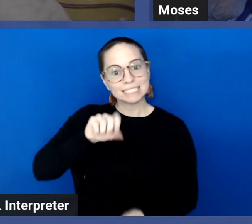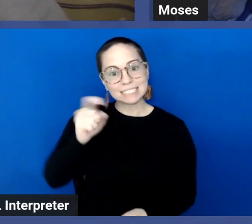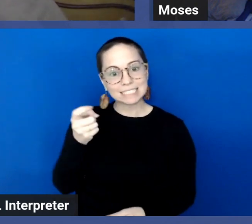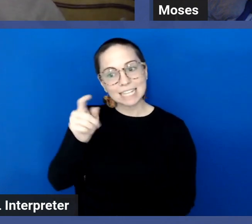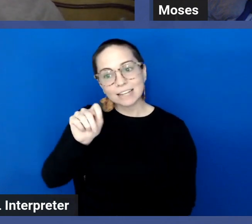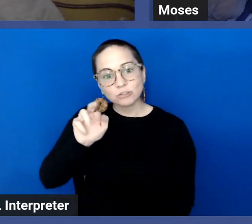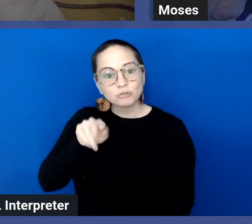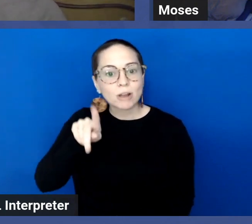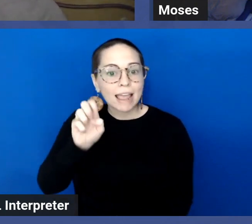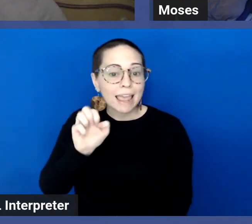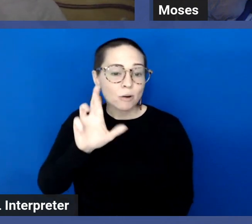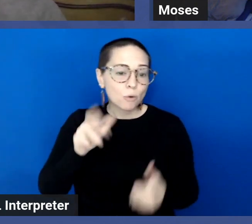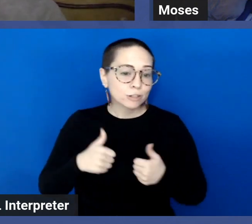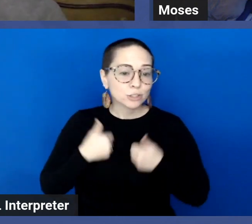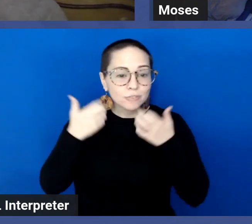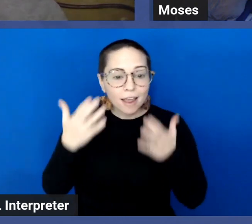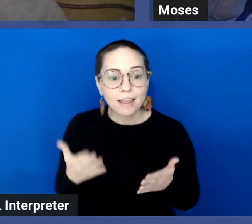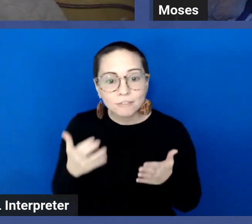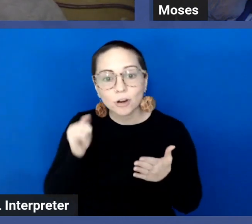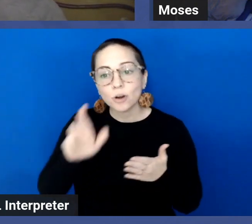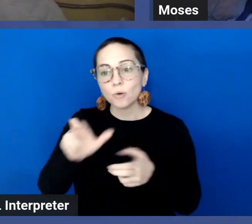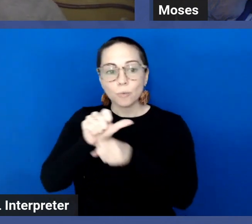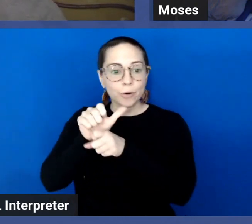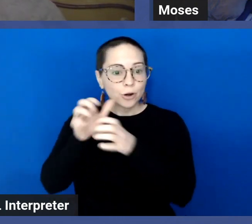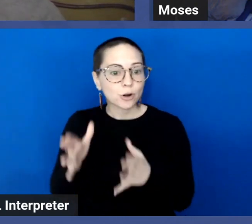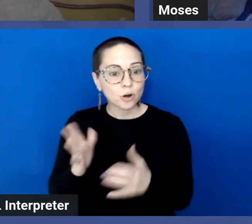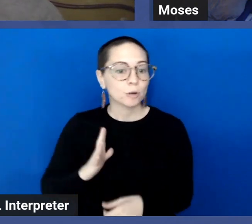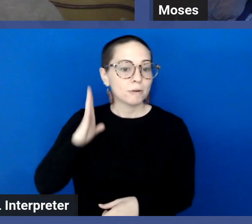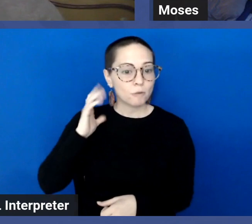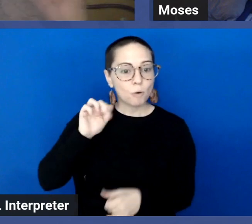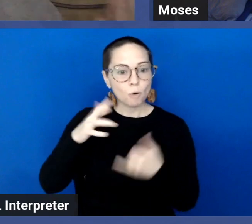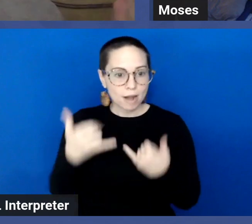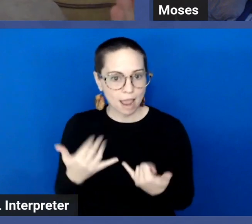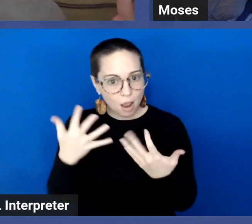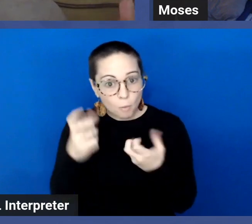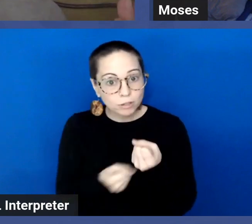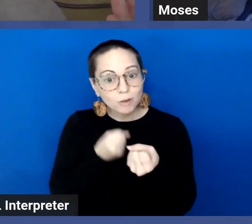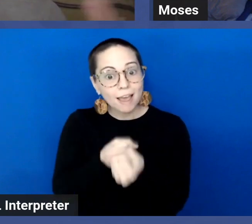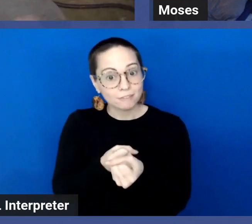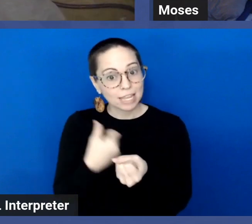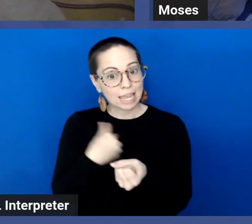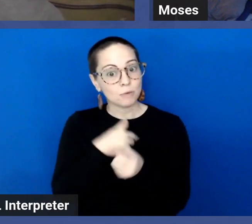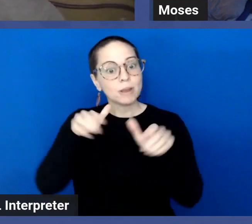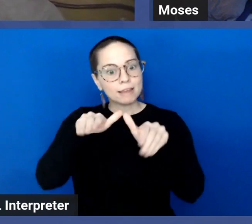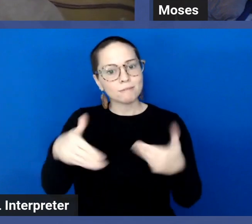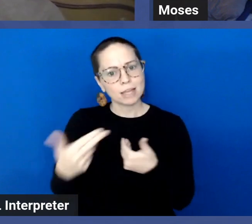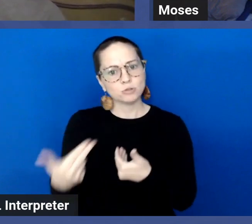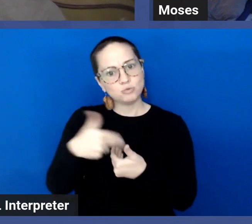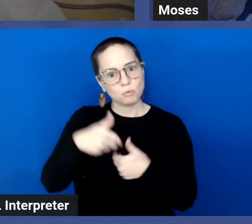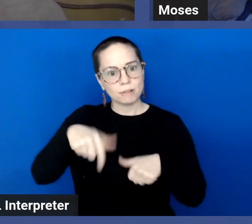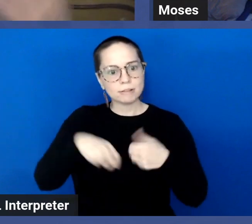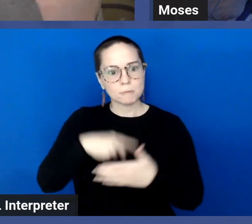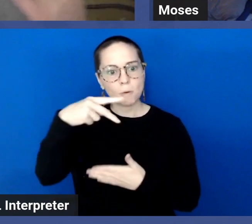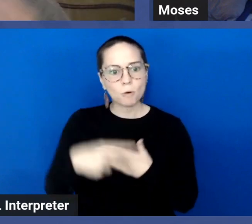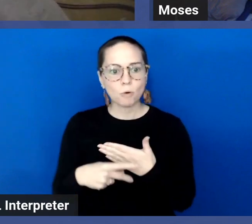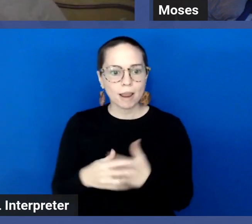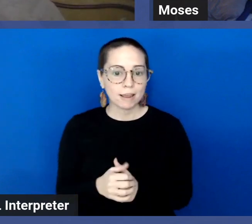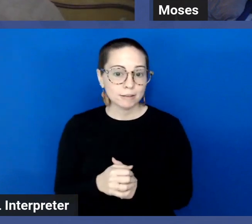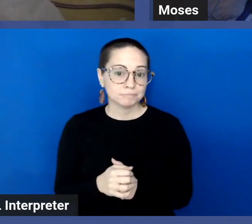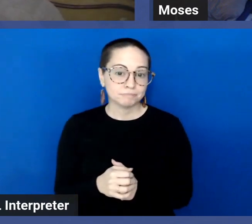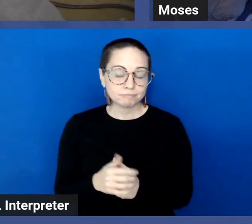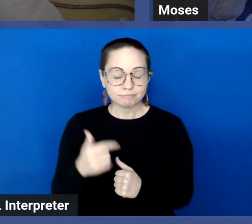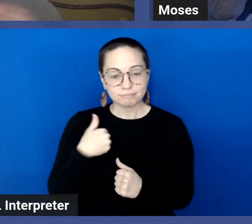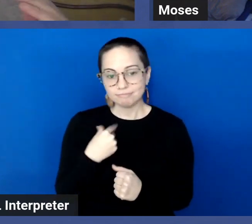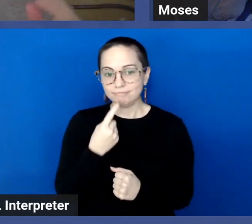or a survivor, and they would like to advocate, we invite you to join this program. As I said at the top